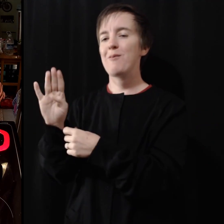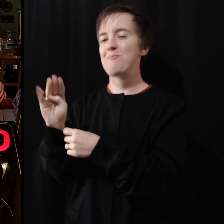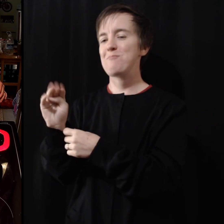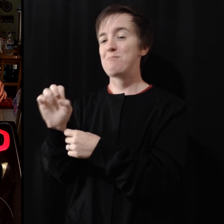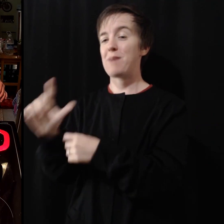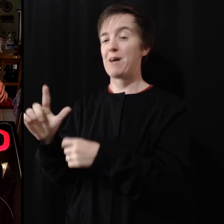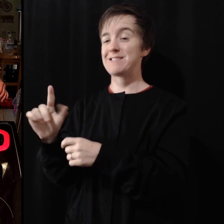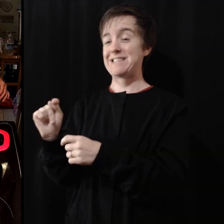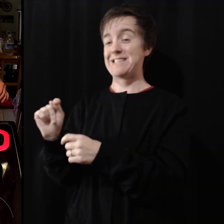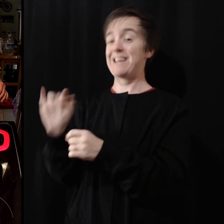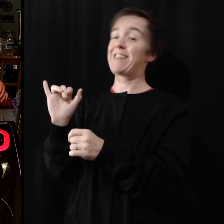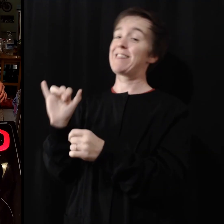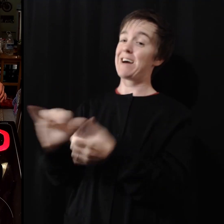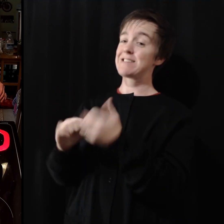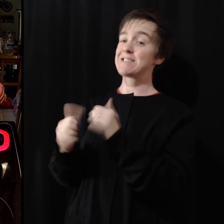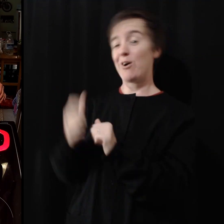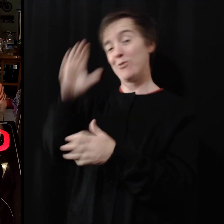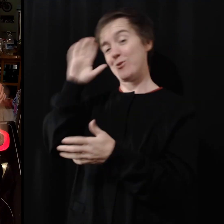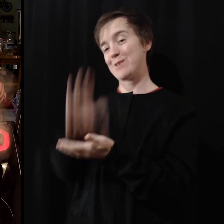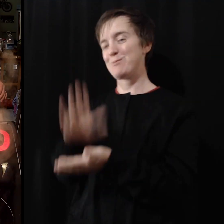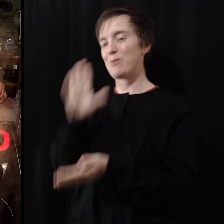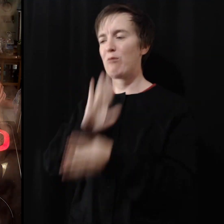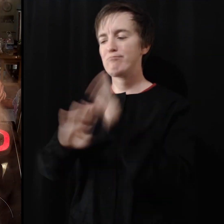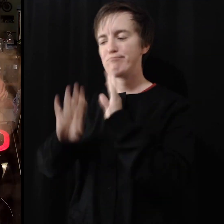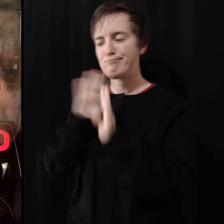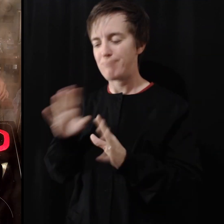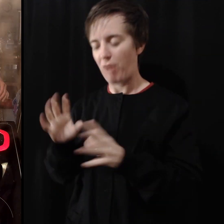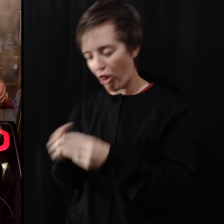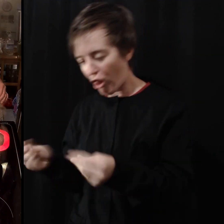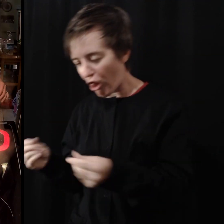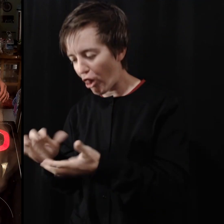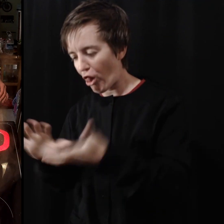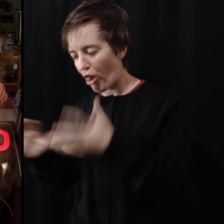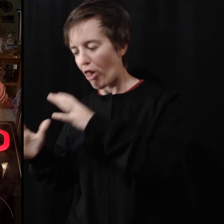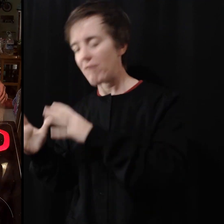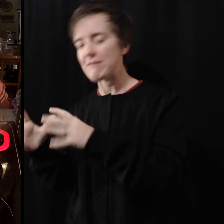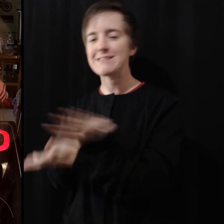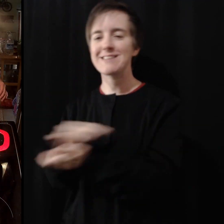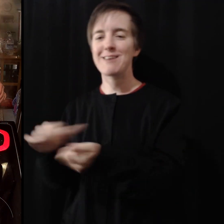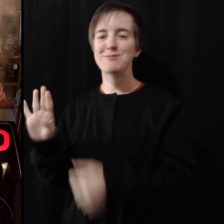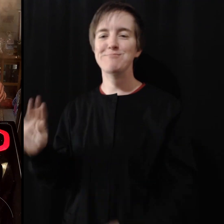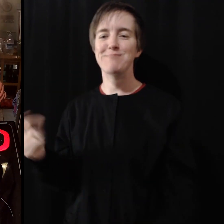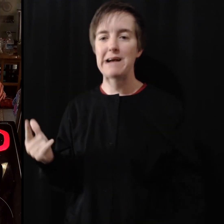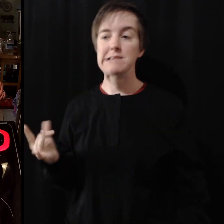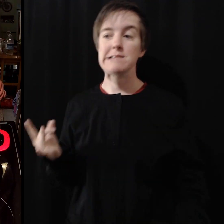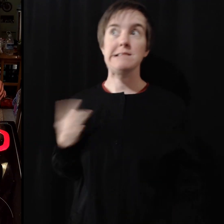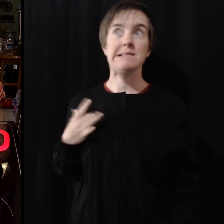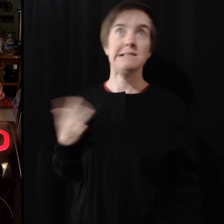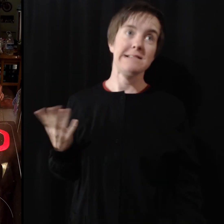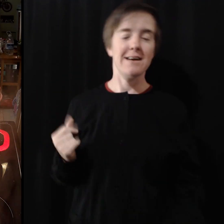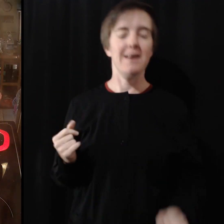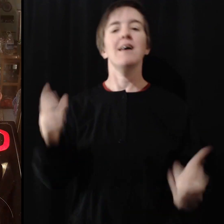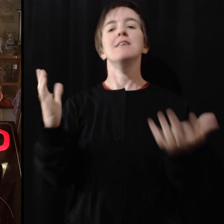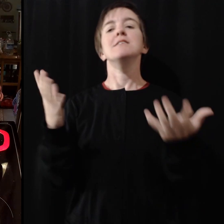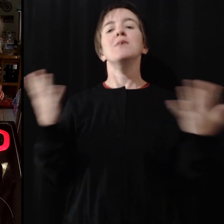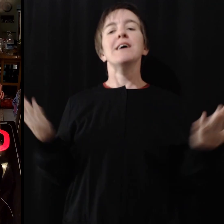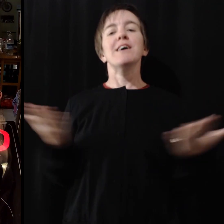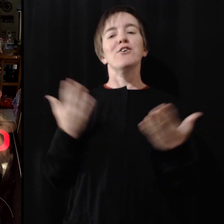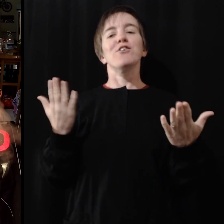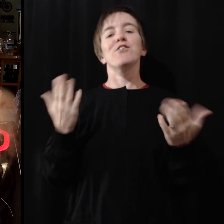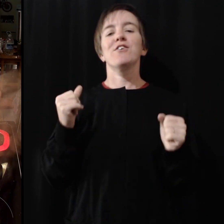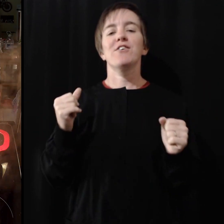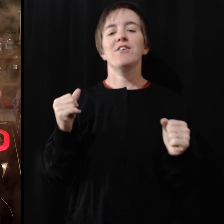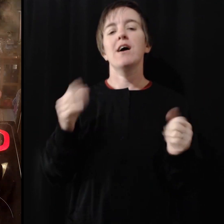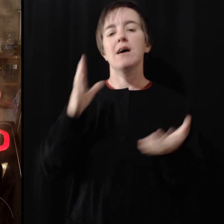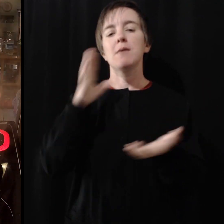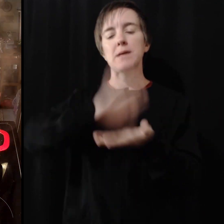Because that's how you make your husband a little bit frustrated with you. Uh, so here I am doing this,